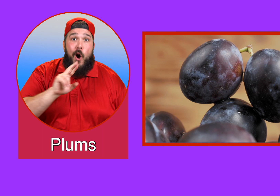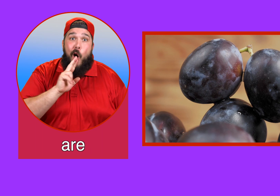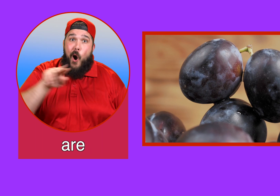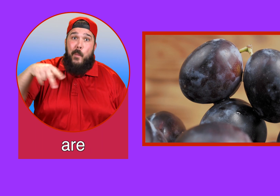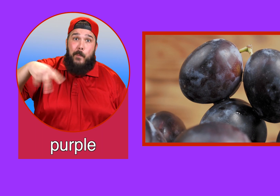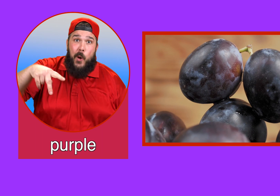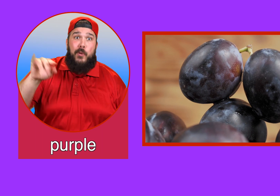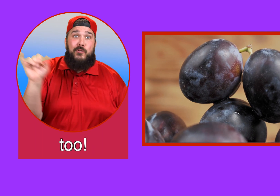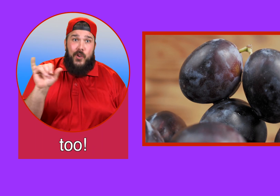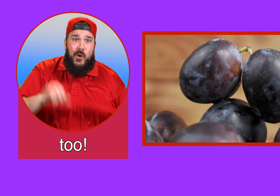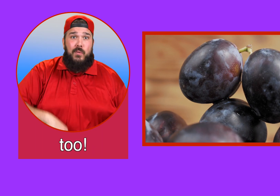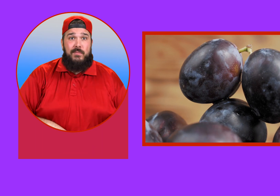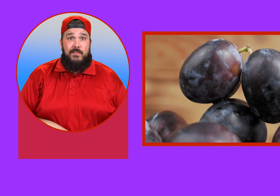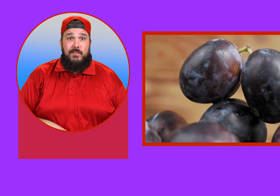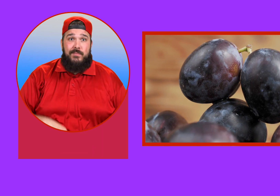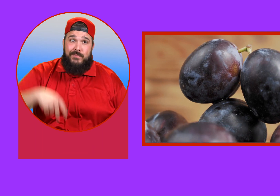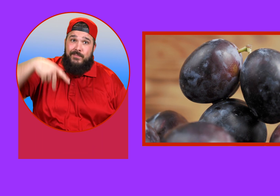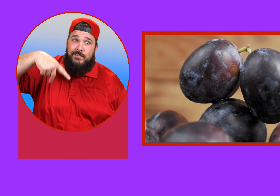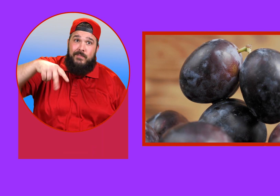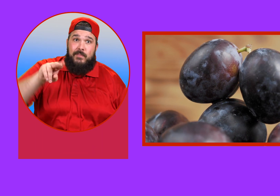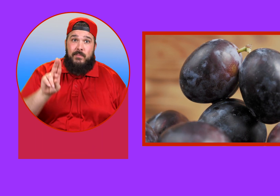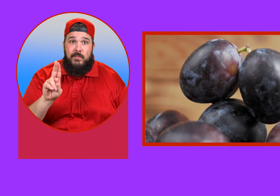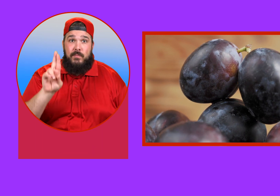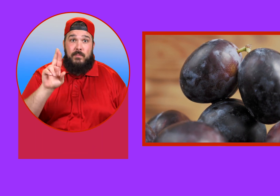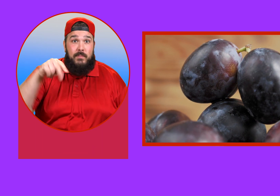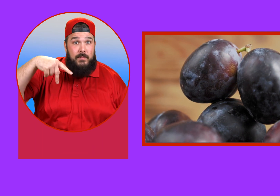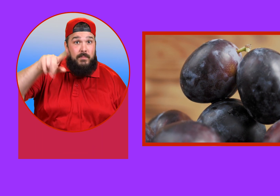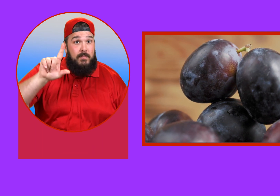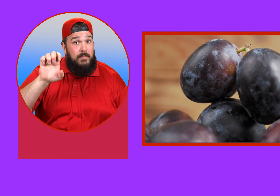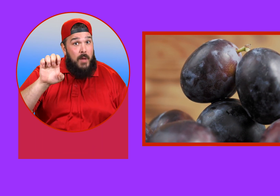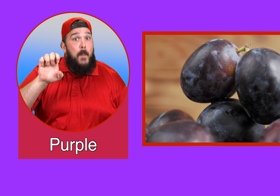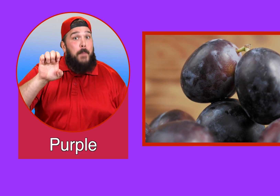Plums are purple too.